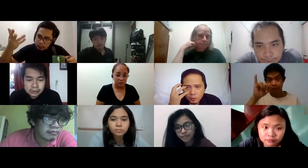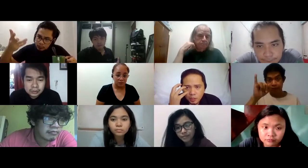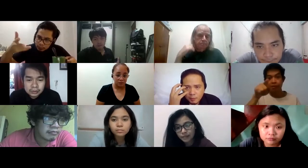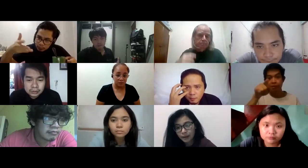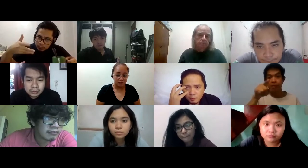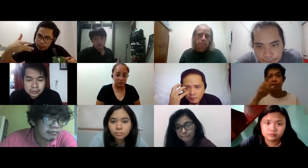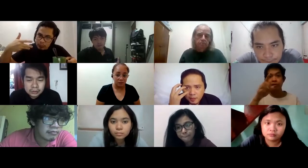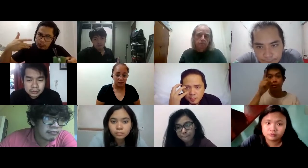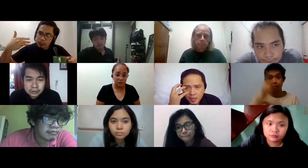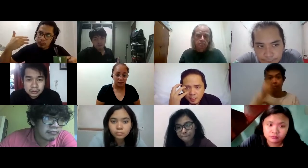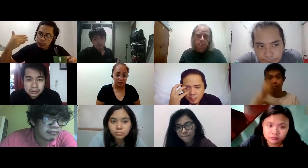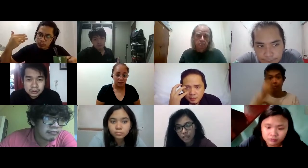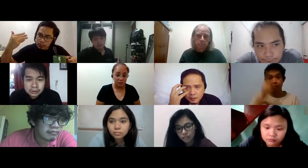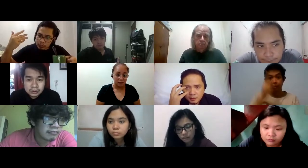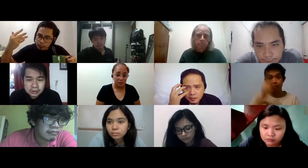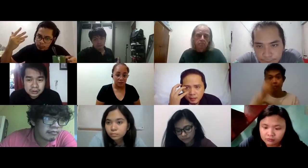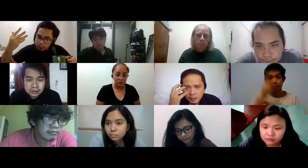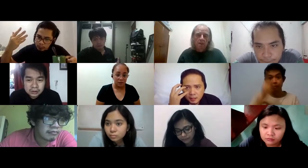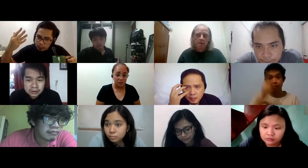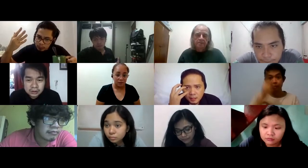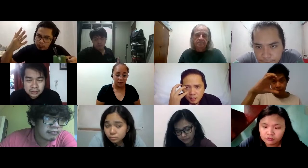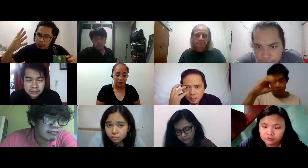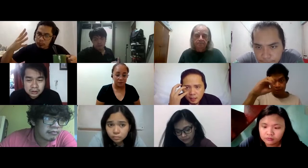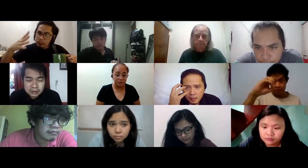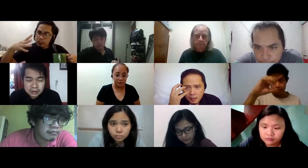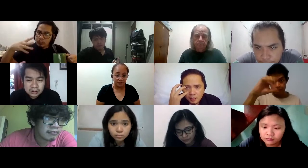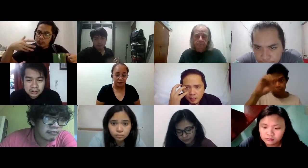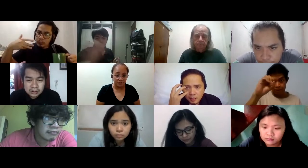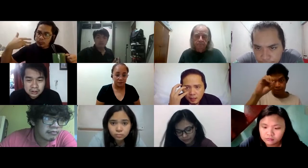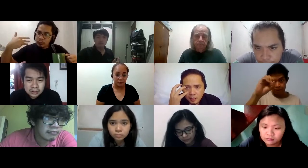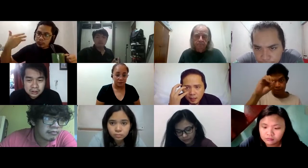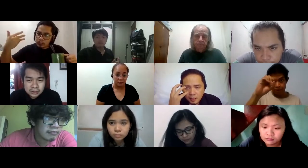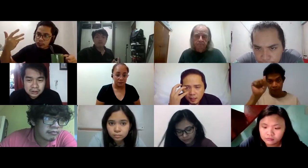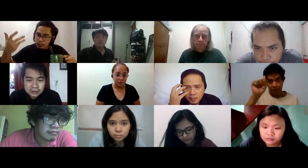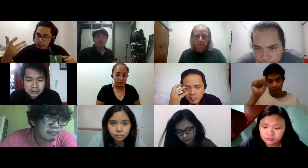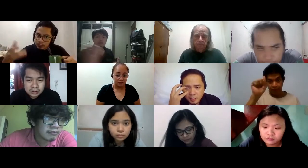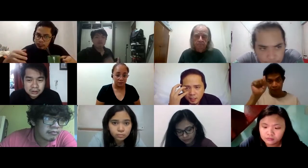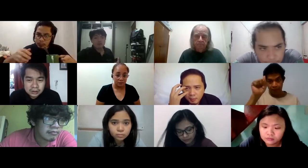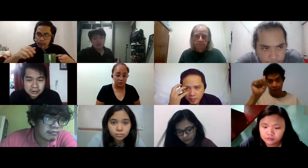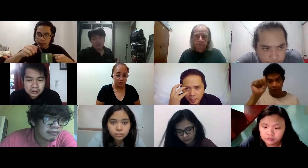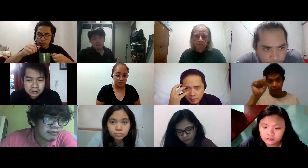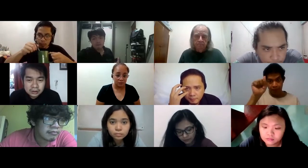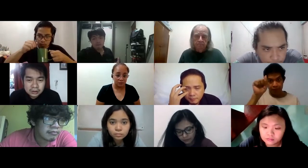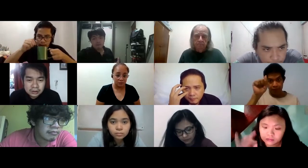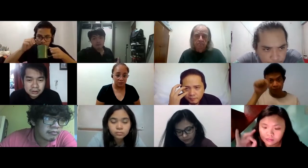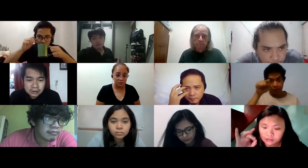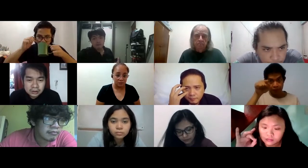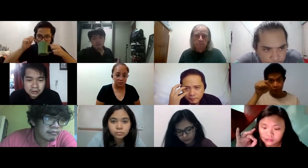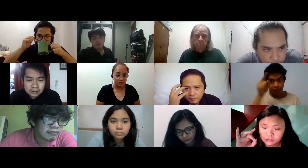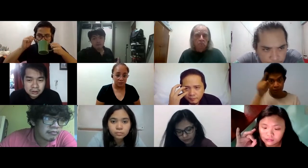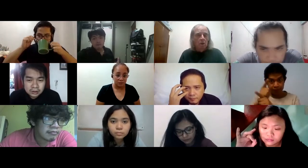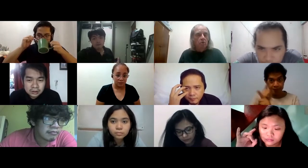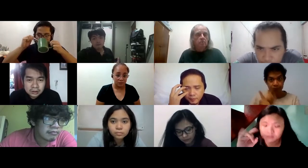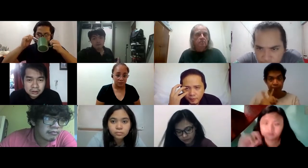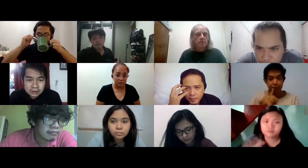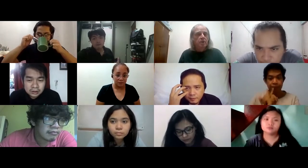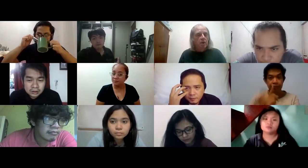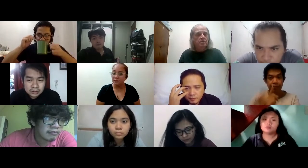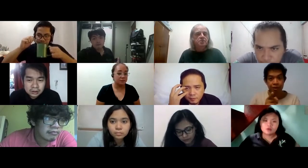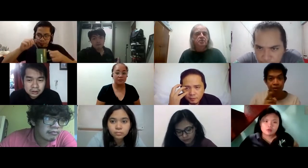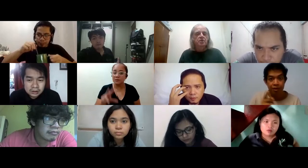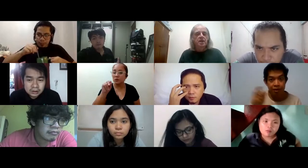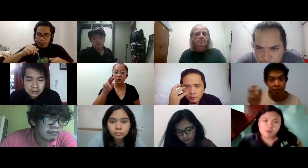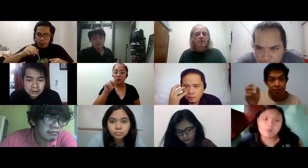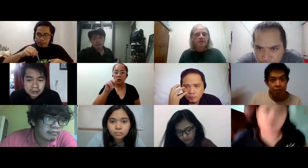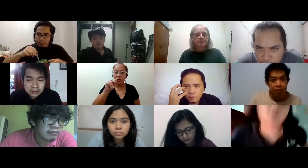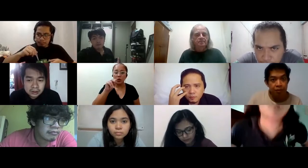We're talking about Providence Island. Yes. It's in Colombia, No, right? it